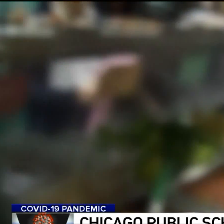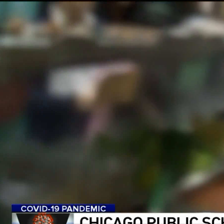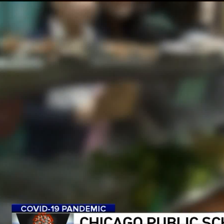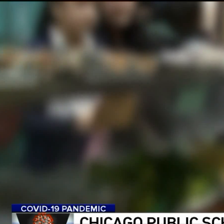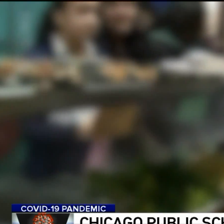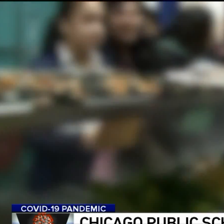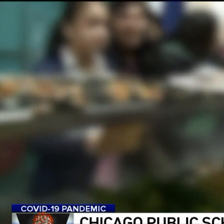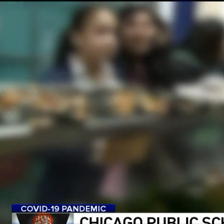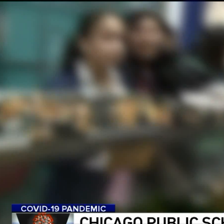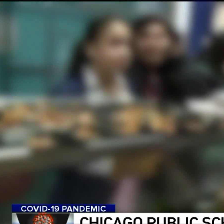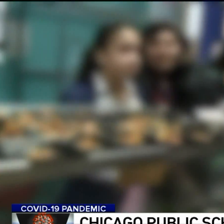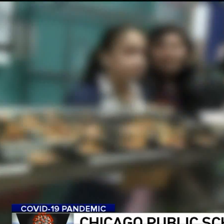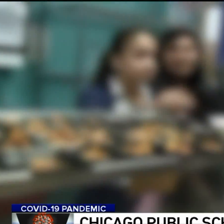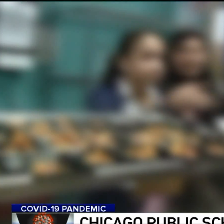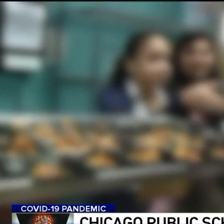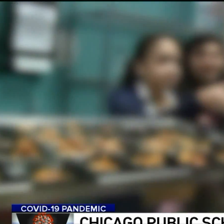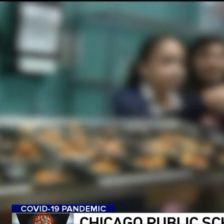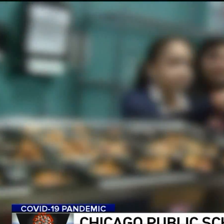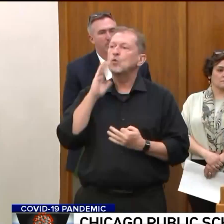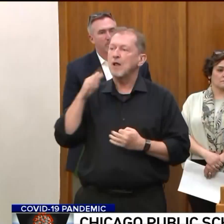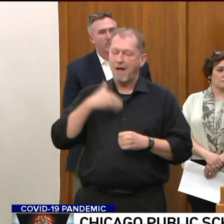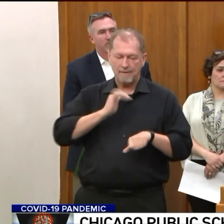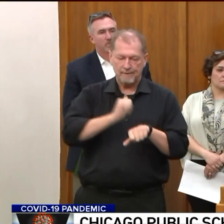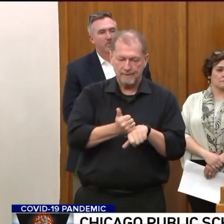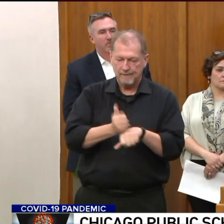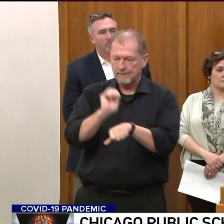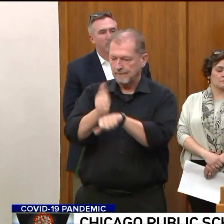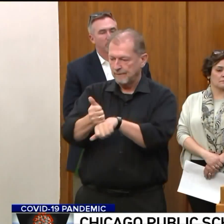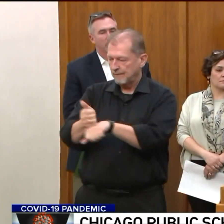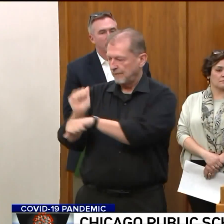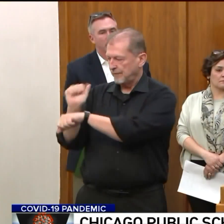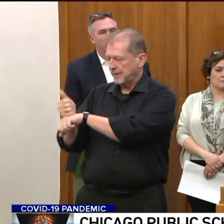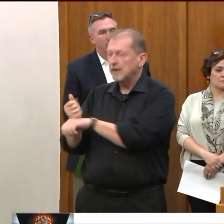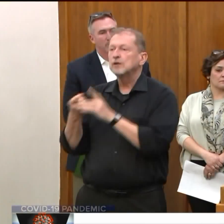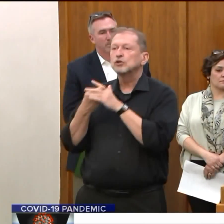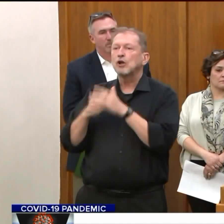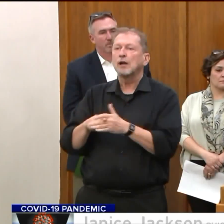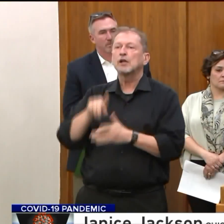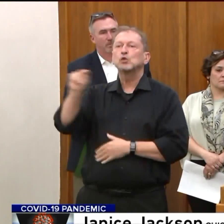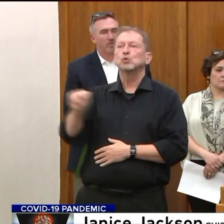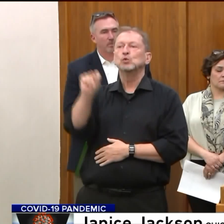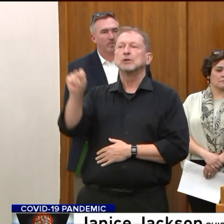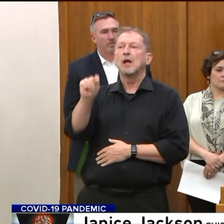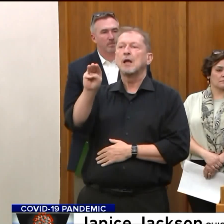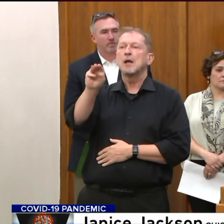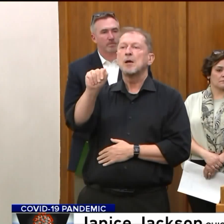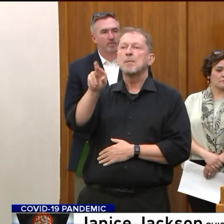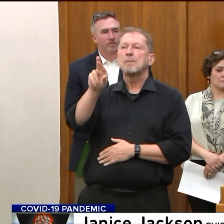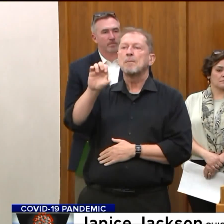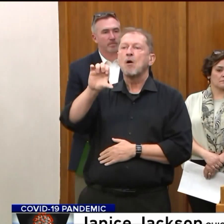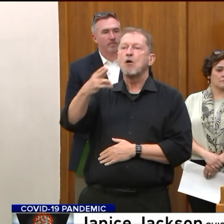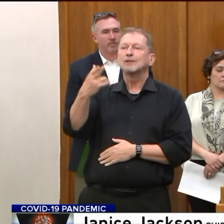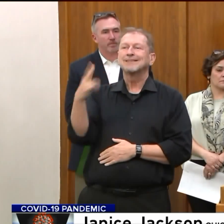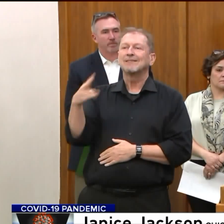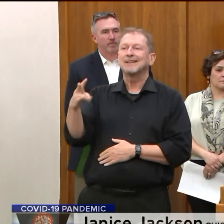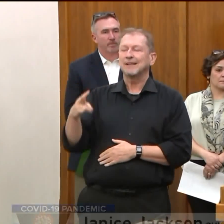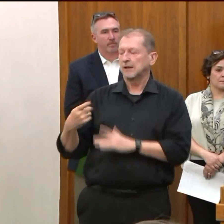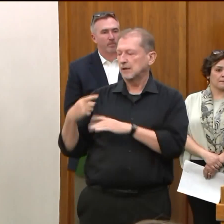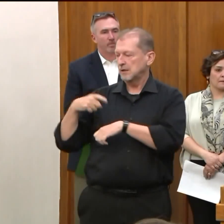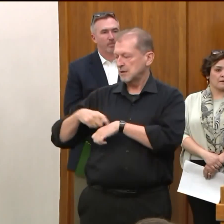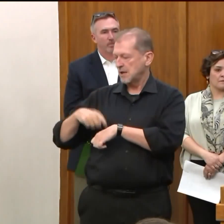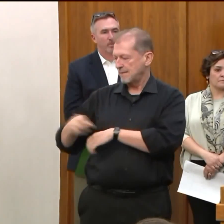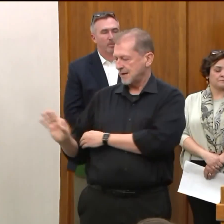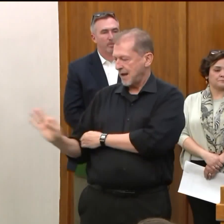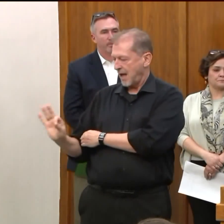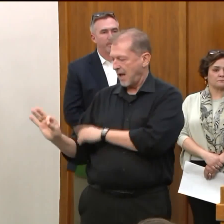CPS locations will be food distribution centers, beginning on Tuesday, March 17th at 9 a.m. until 1 p.m. every